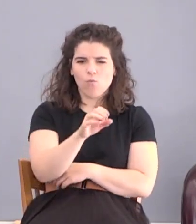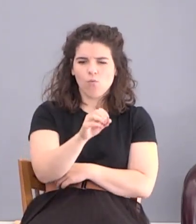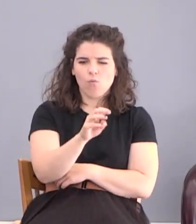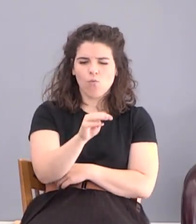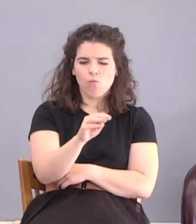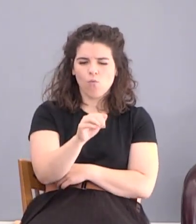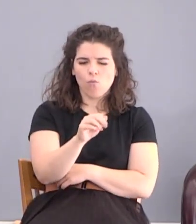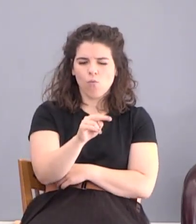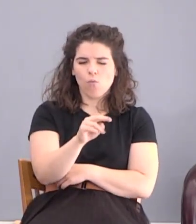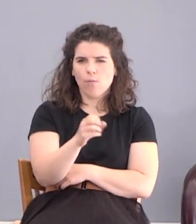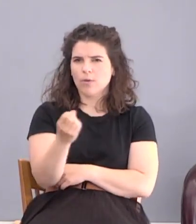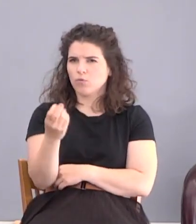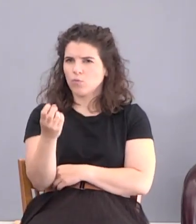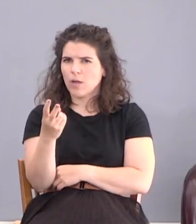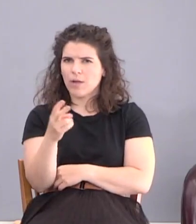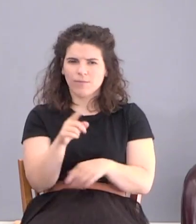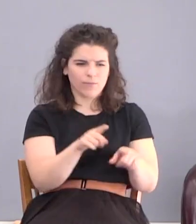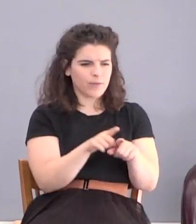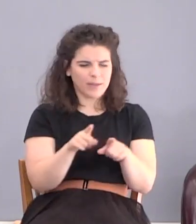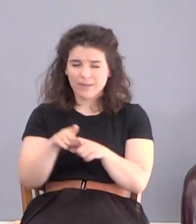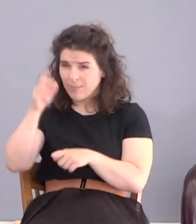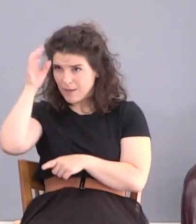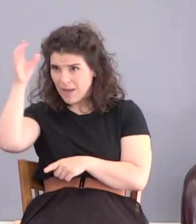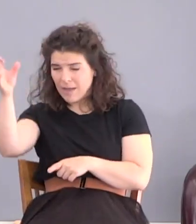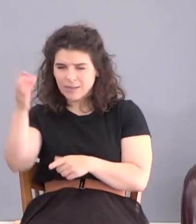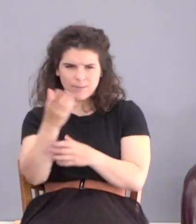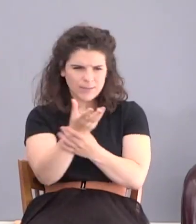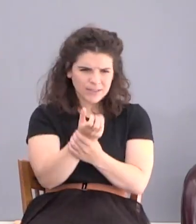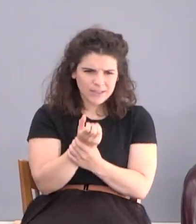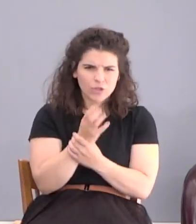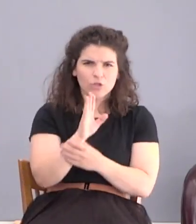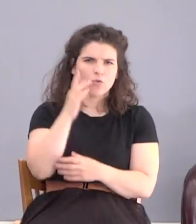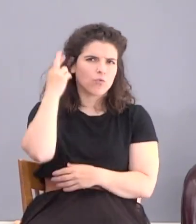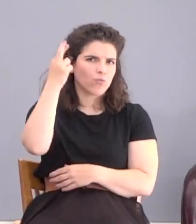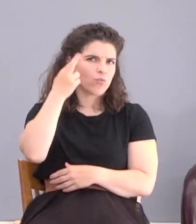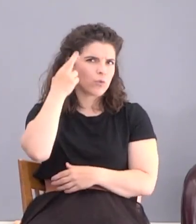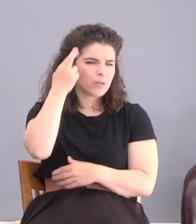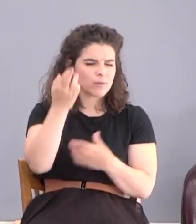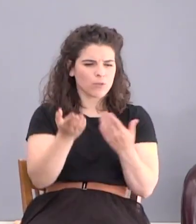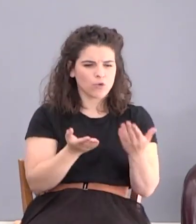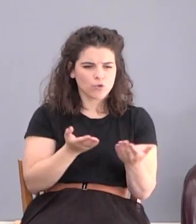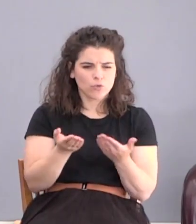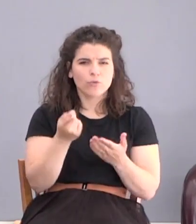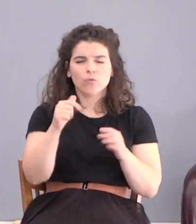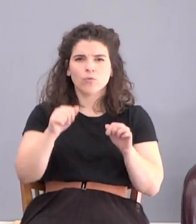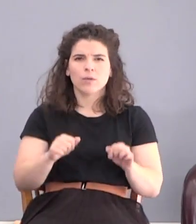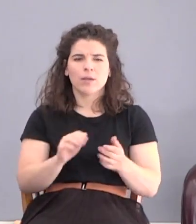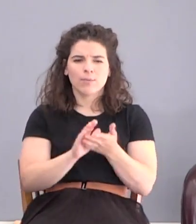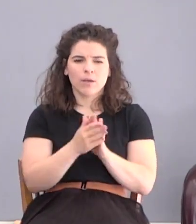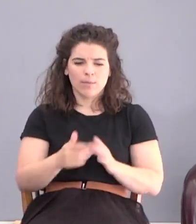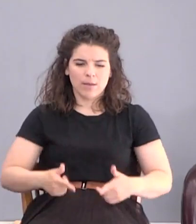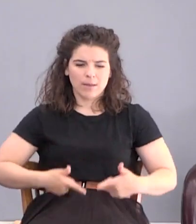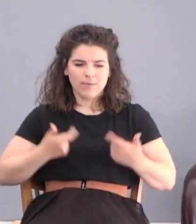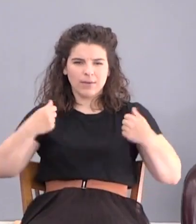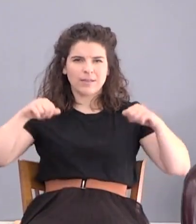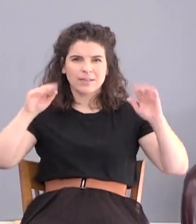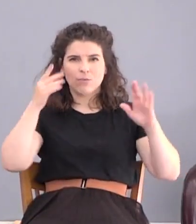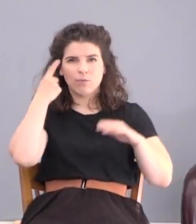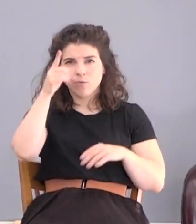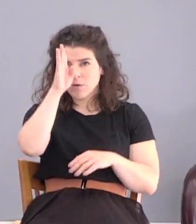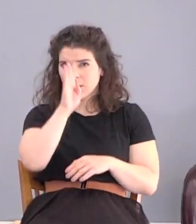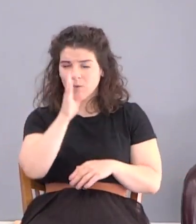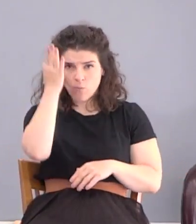where it talks about being beseeched. And it says your reasonable service. As you realize that you can be a living sacrifice for God because it's